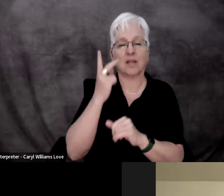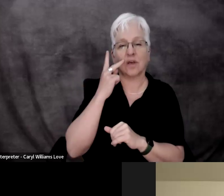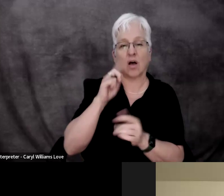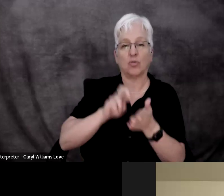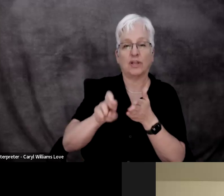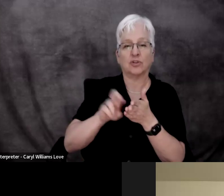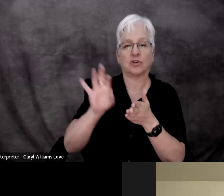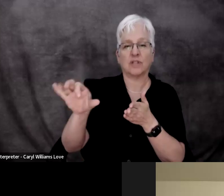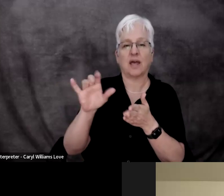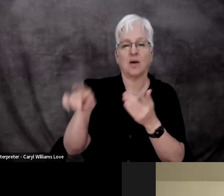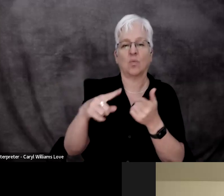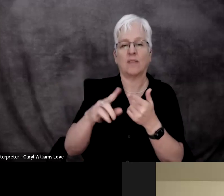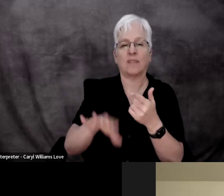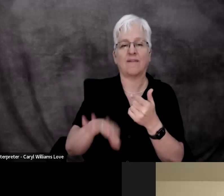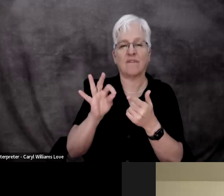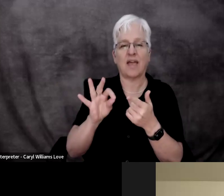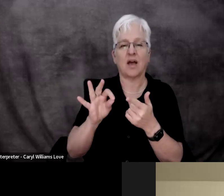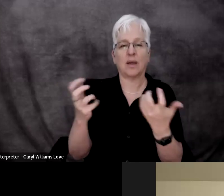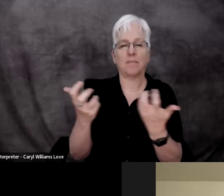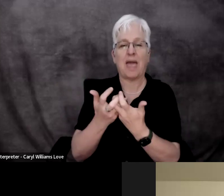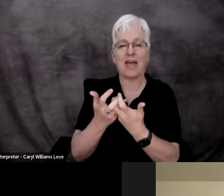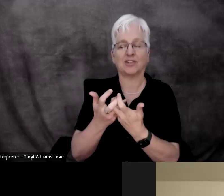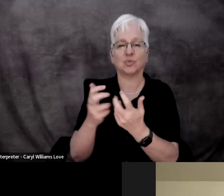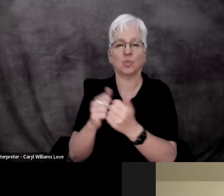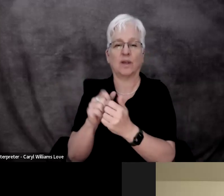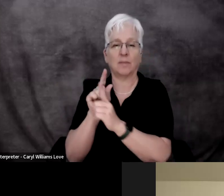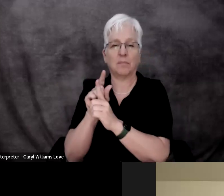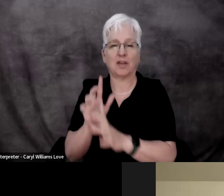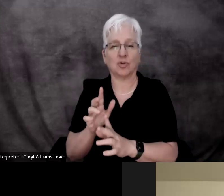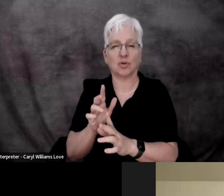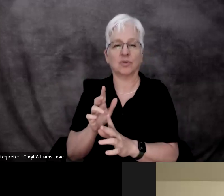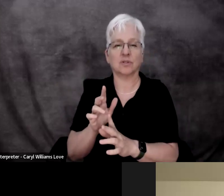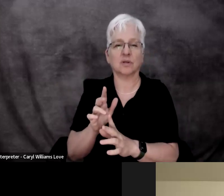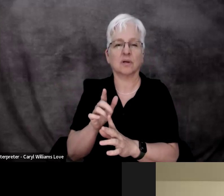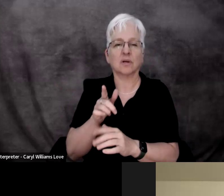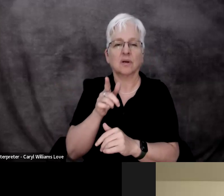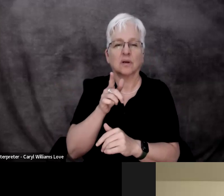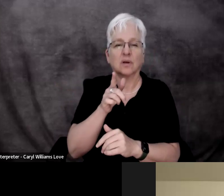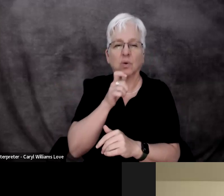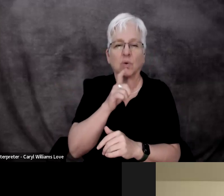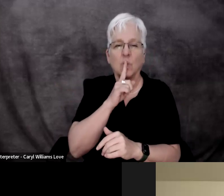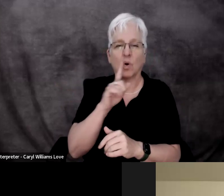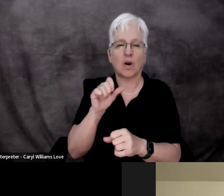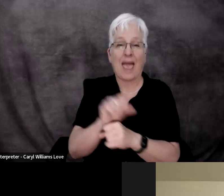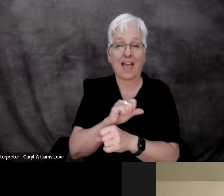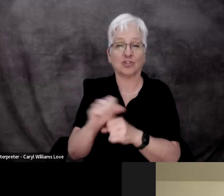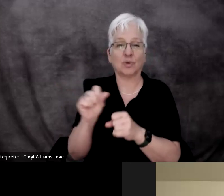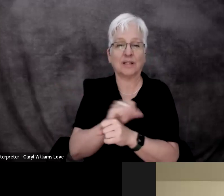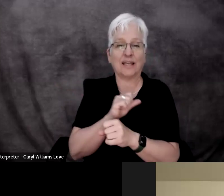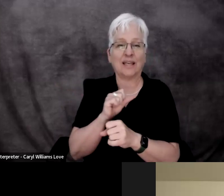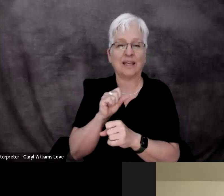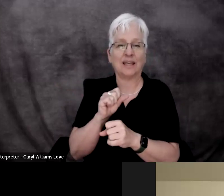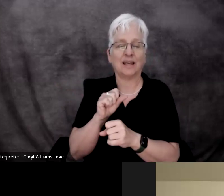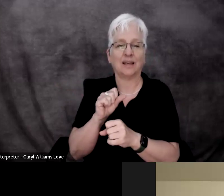who were there less than a year was actually detrimental to mentees. I think the logic of this transfers pretty well to the supports